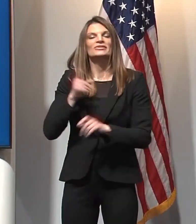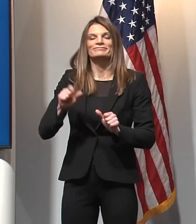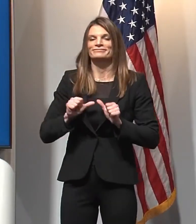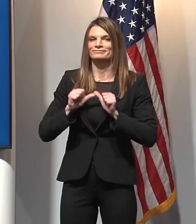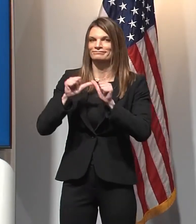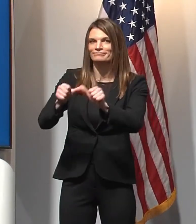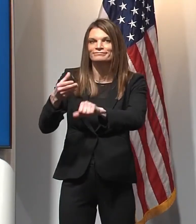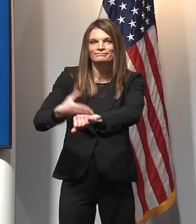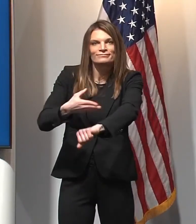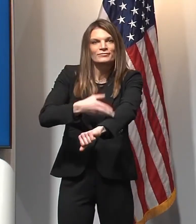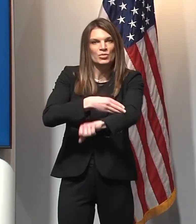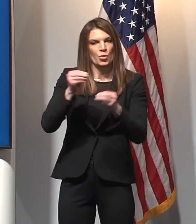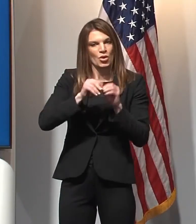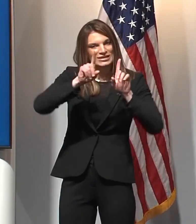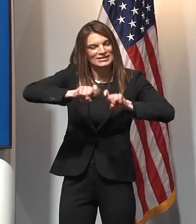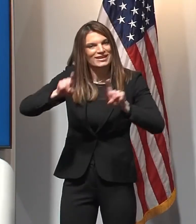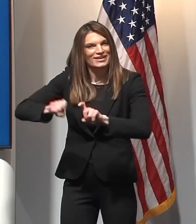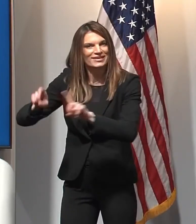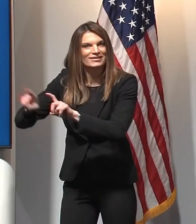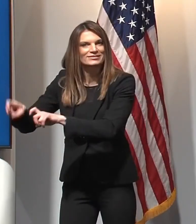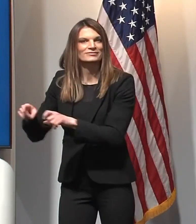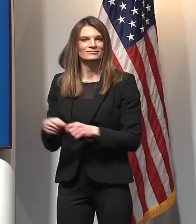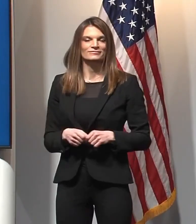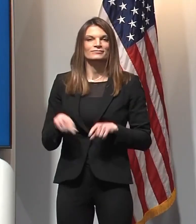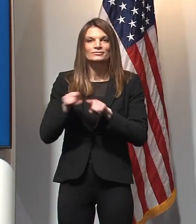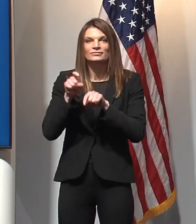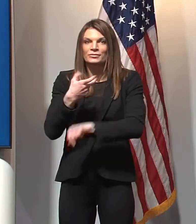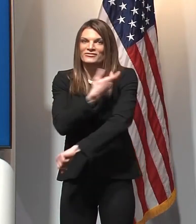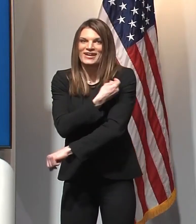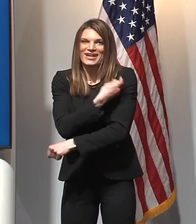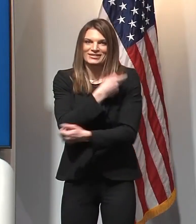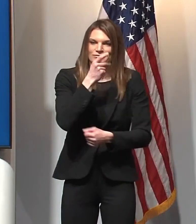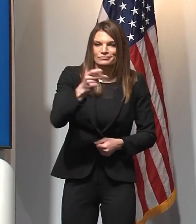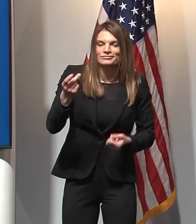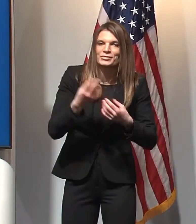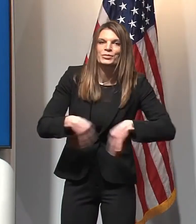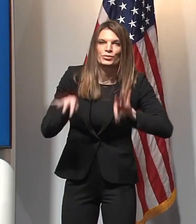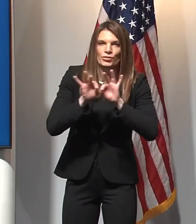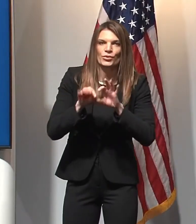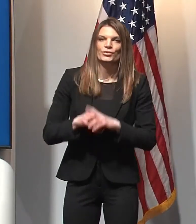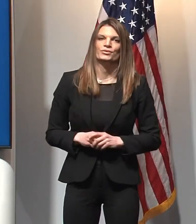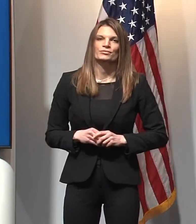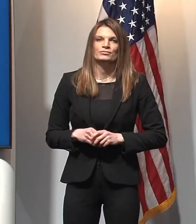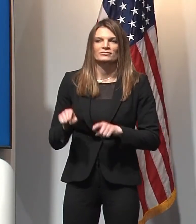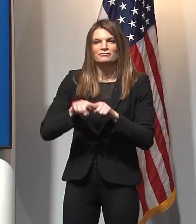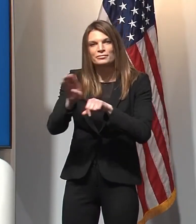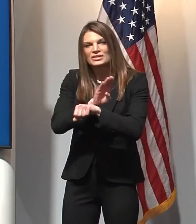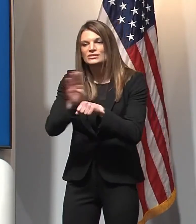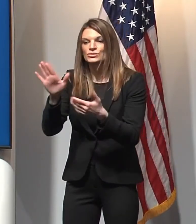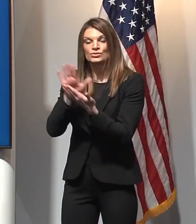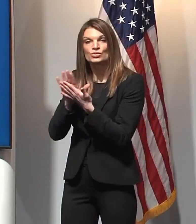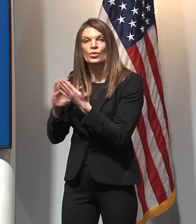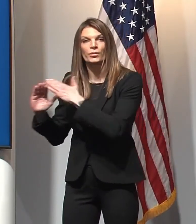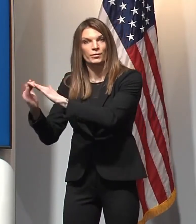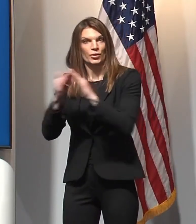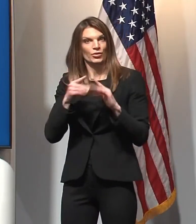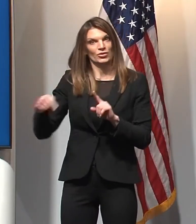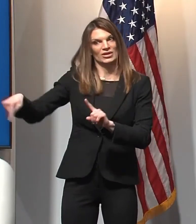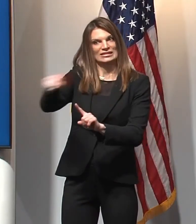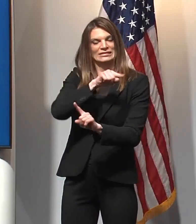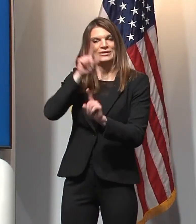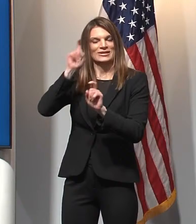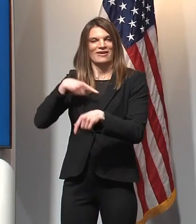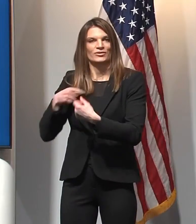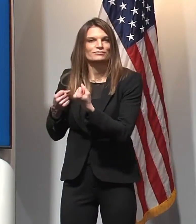testing and continuing to ramp up vaccinations. We must also provide businesses, schools, and communities the resources they